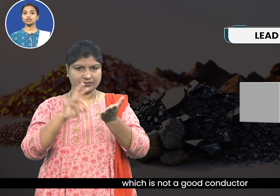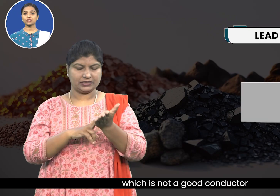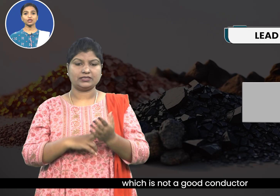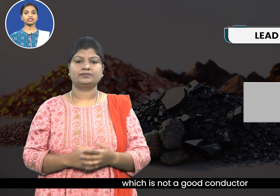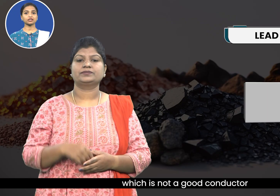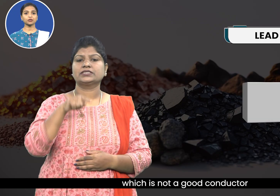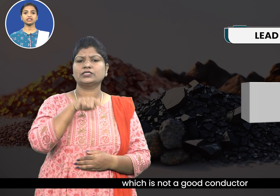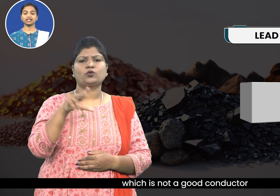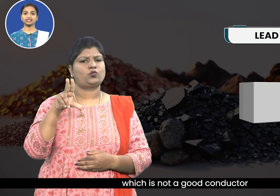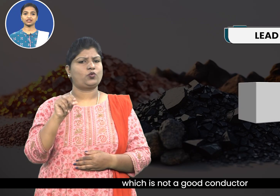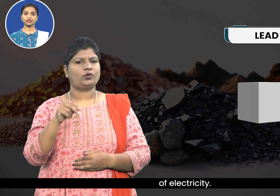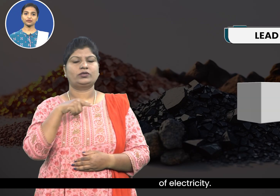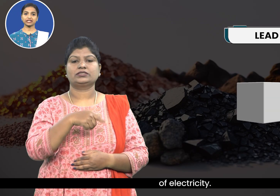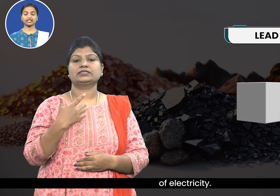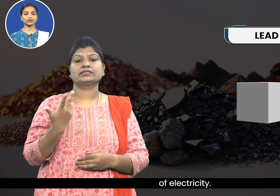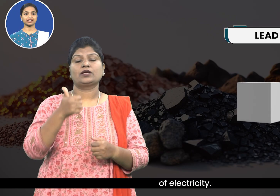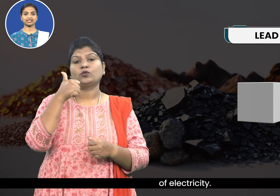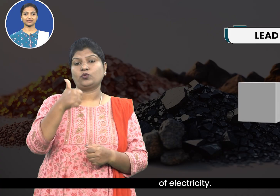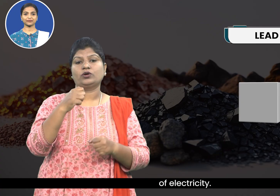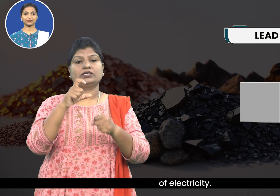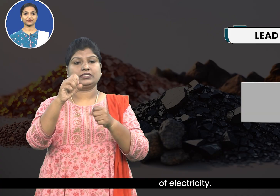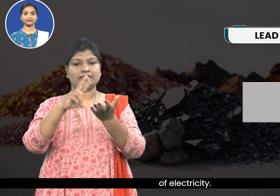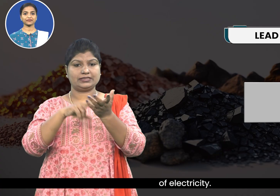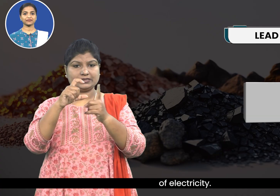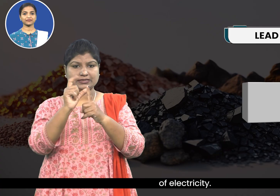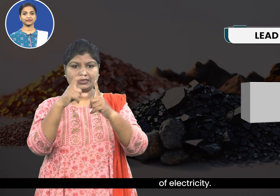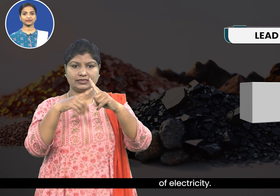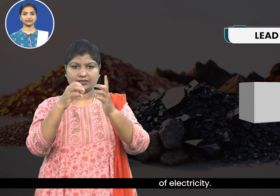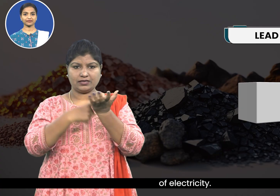which is not a good conductor of electricity.